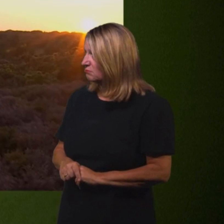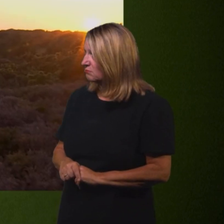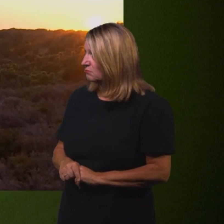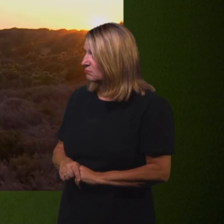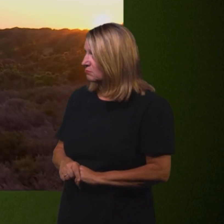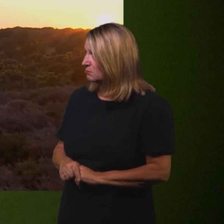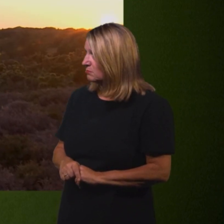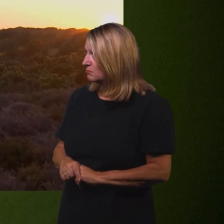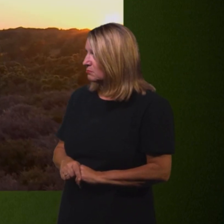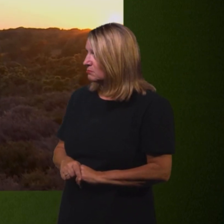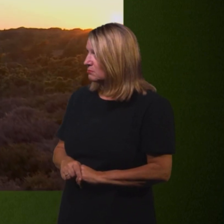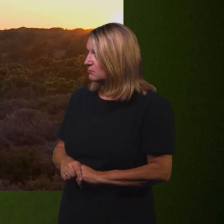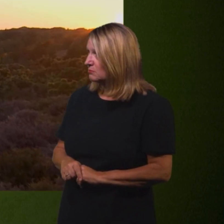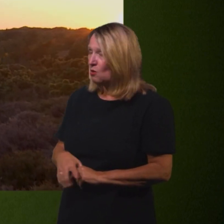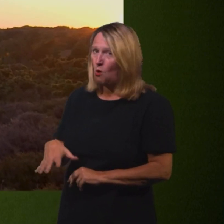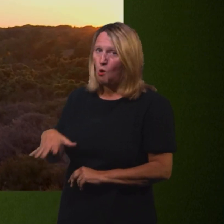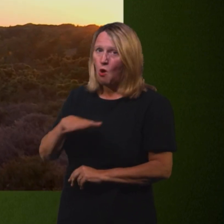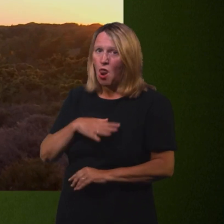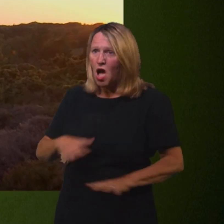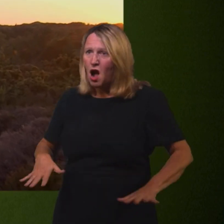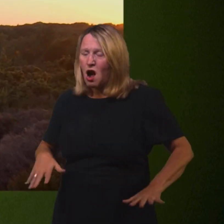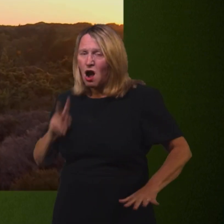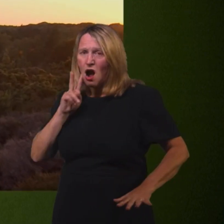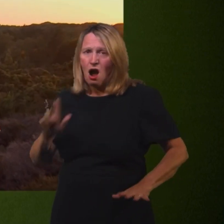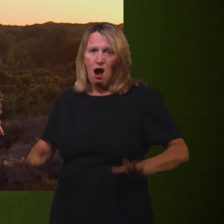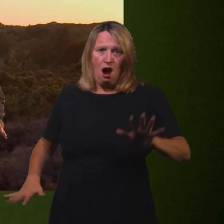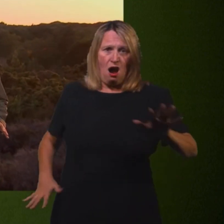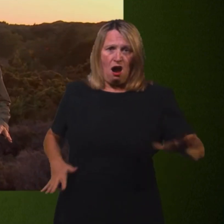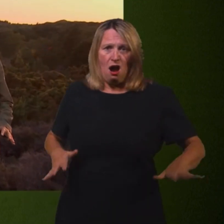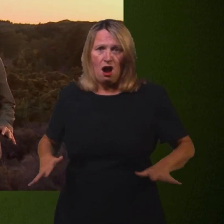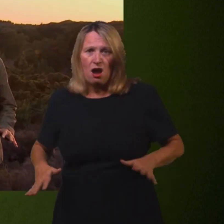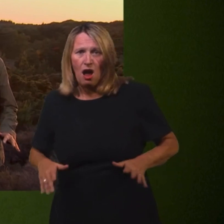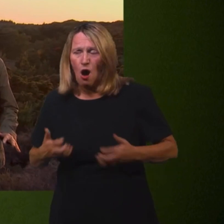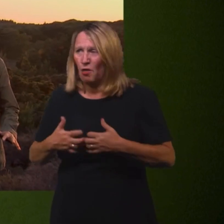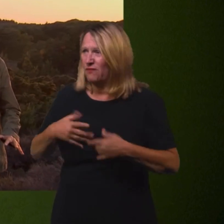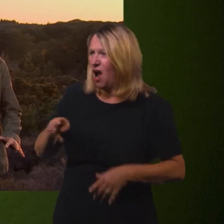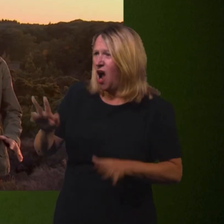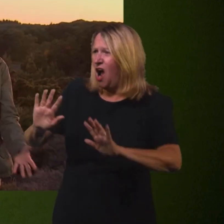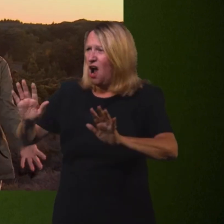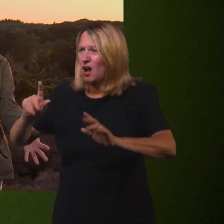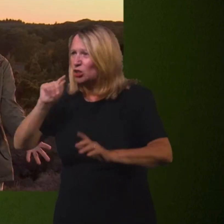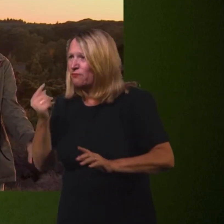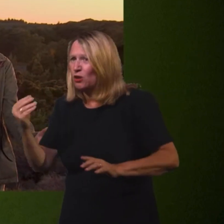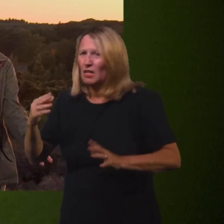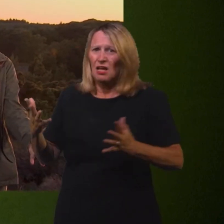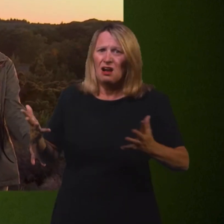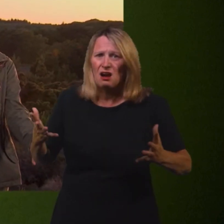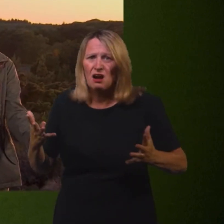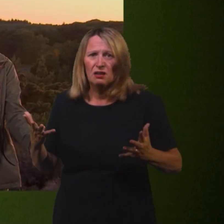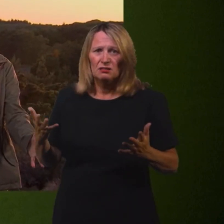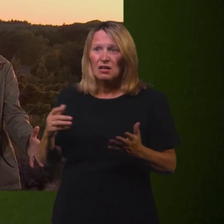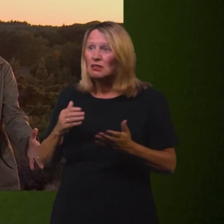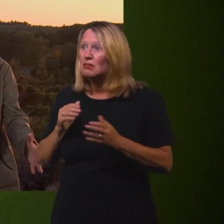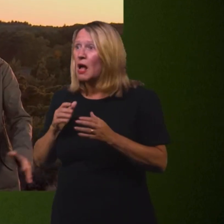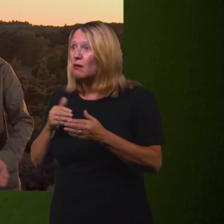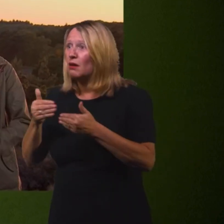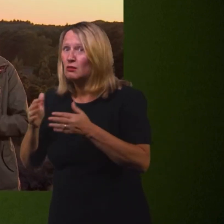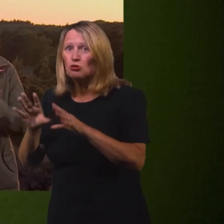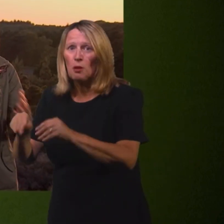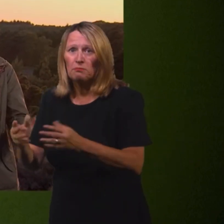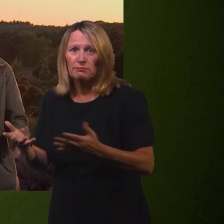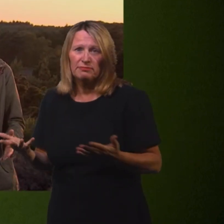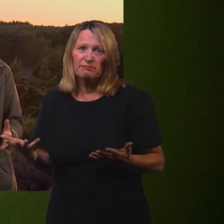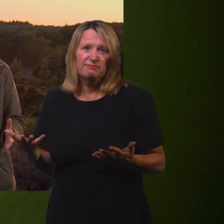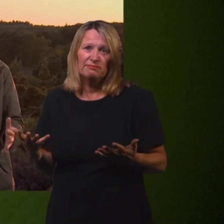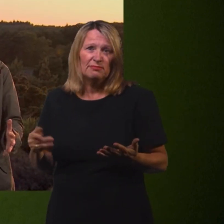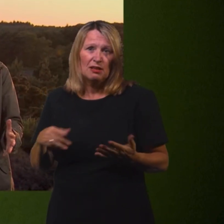end. Everyone was on the edge of their seats watching that. I mean, how is everyone feeling? There's a lot to process, isn't there?